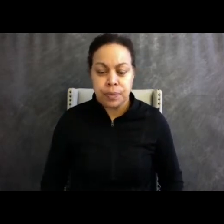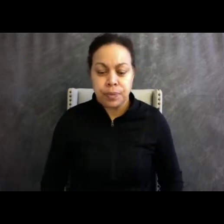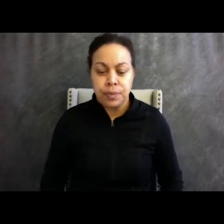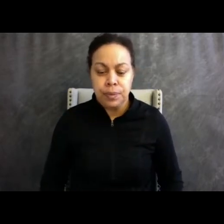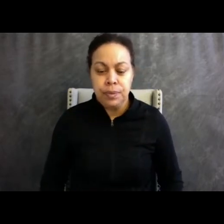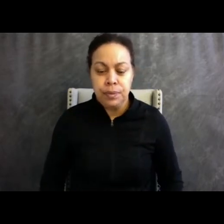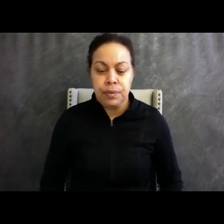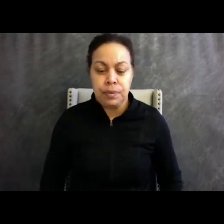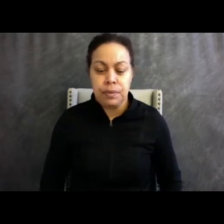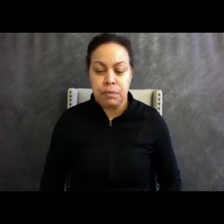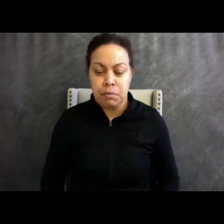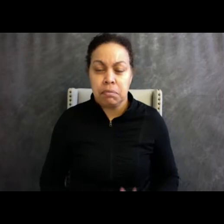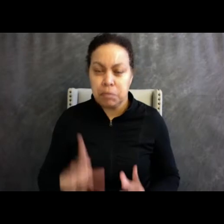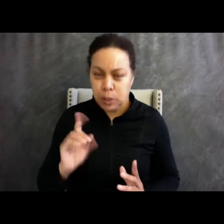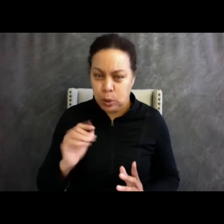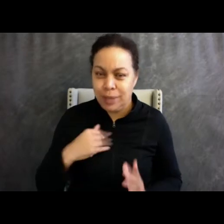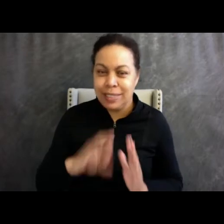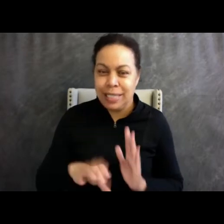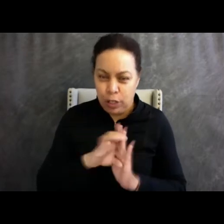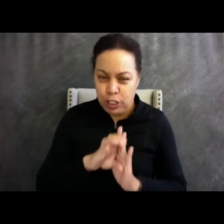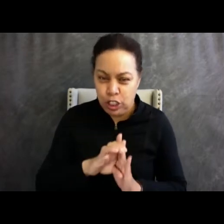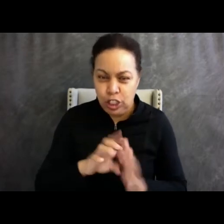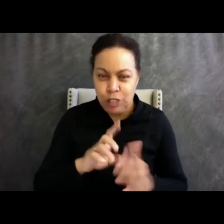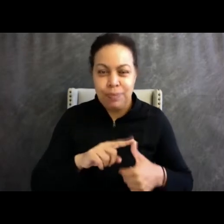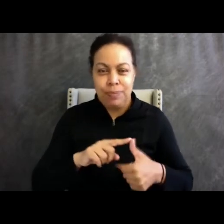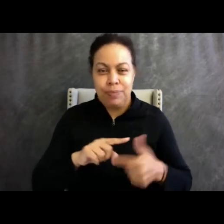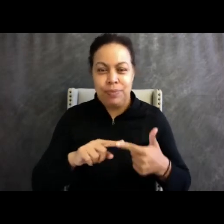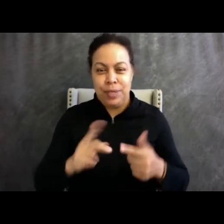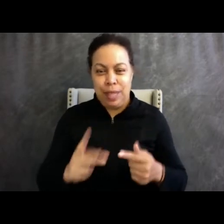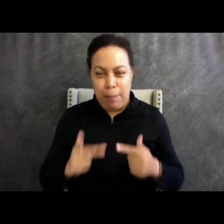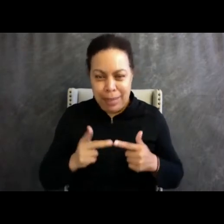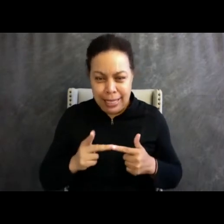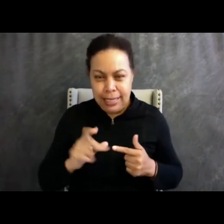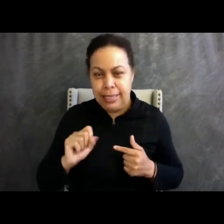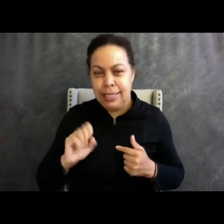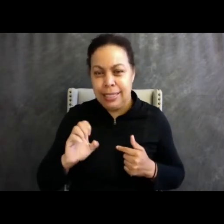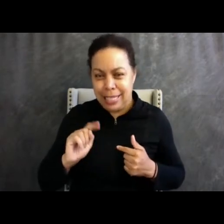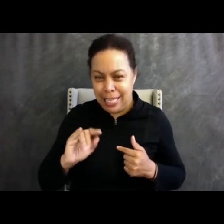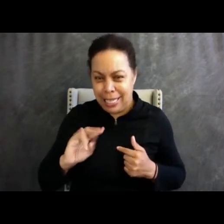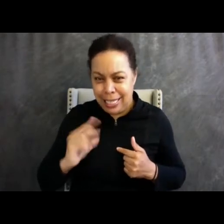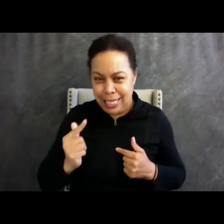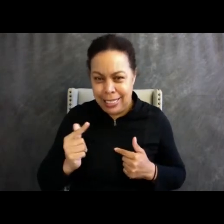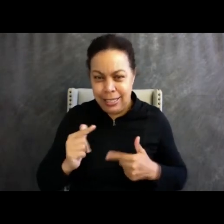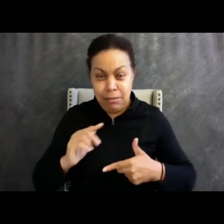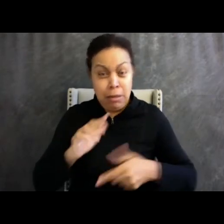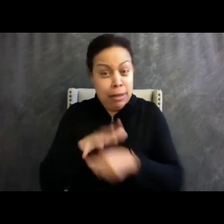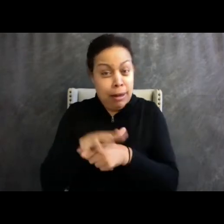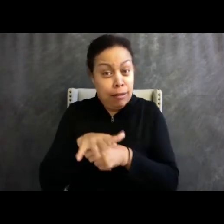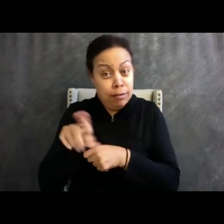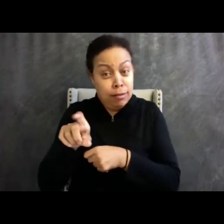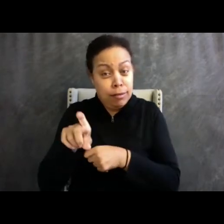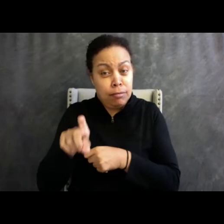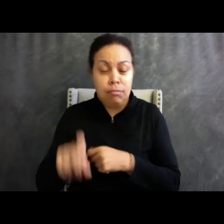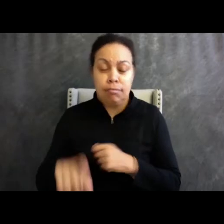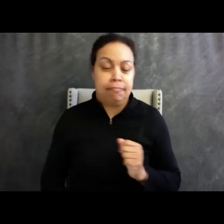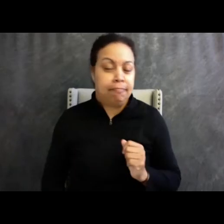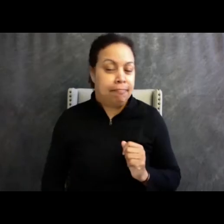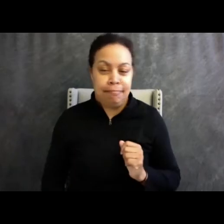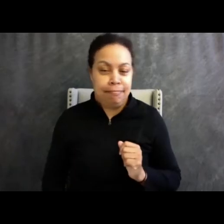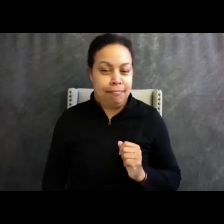So we have a character, we put them in a place, but that is not a story. That is a